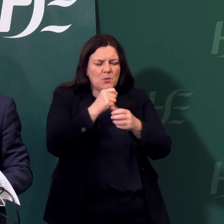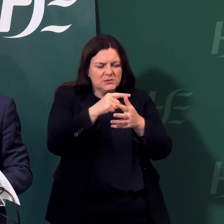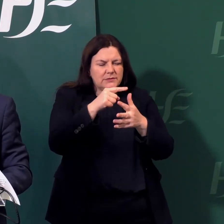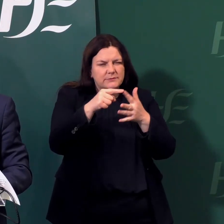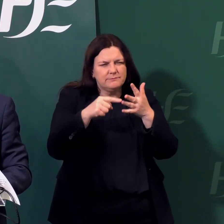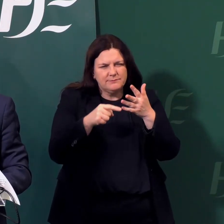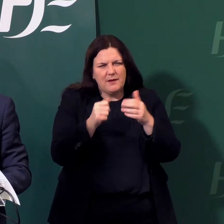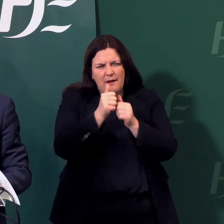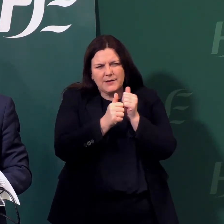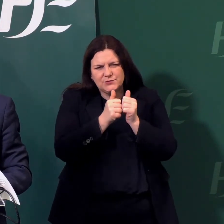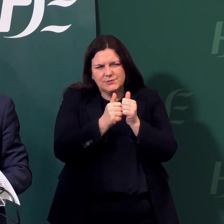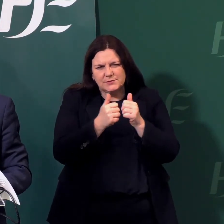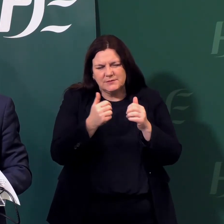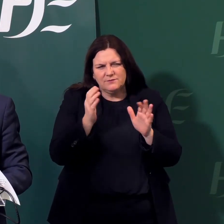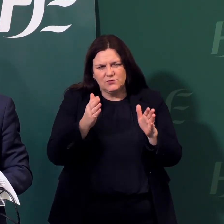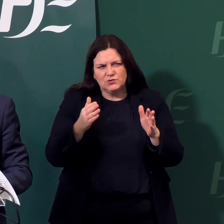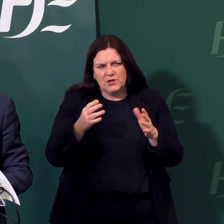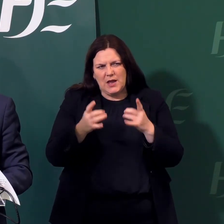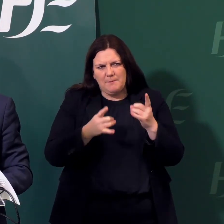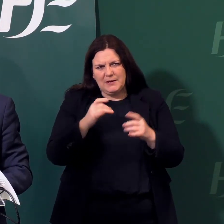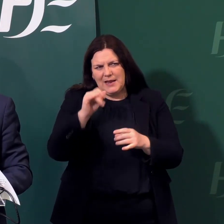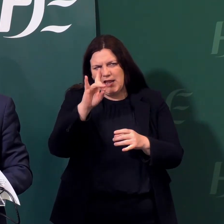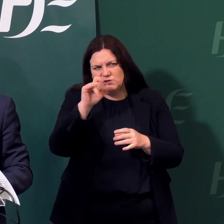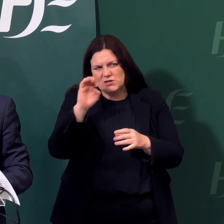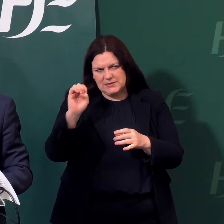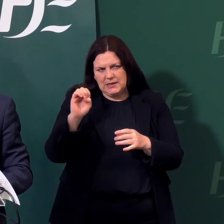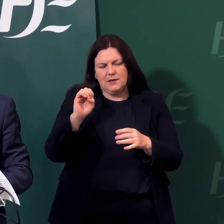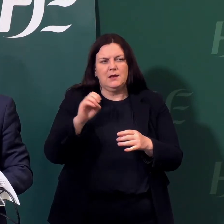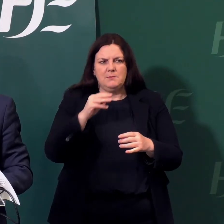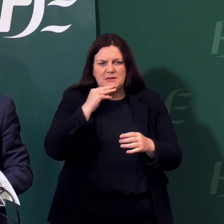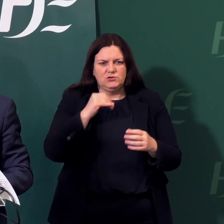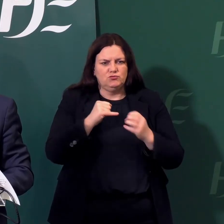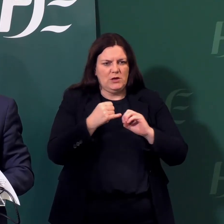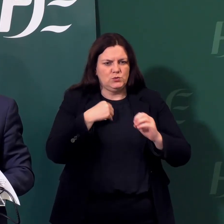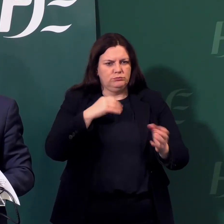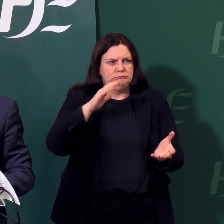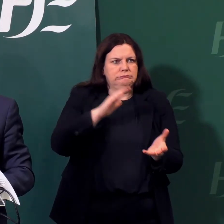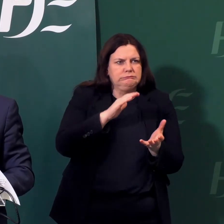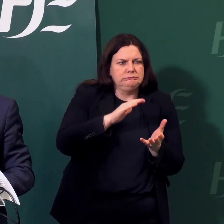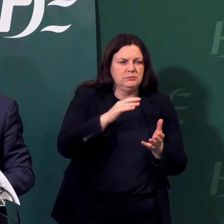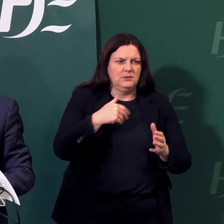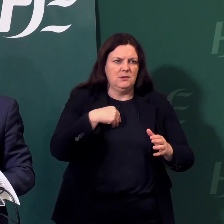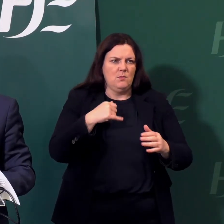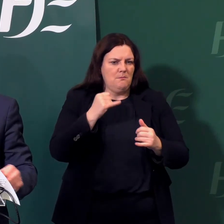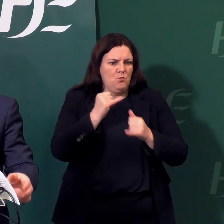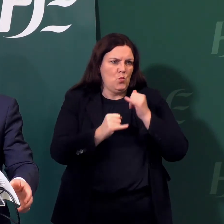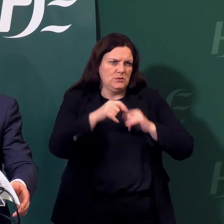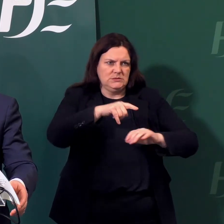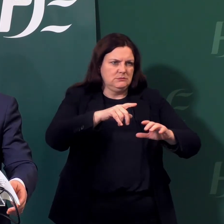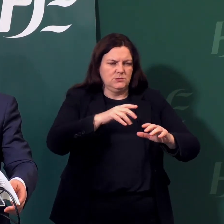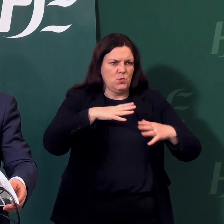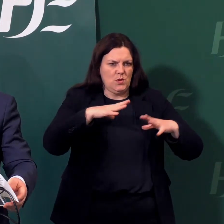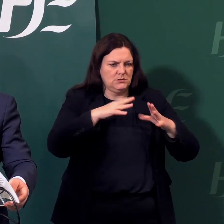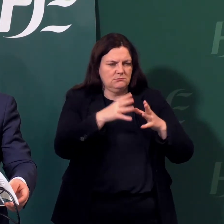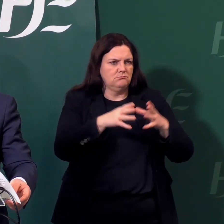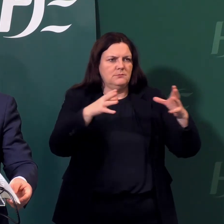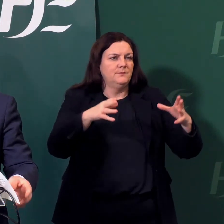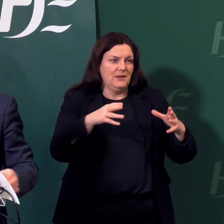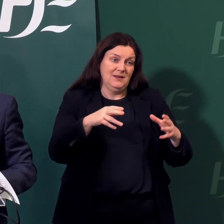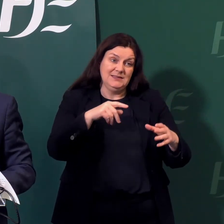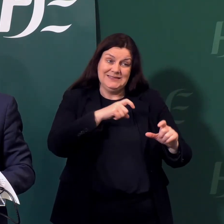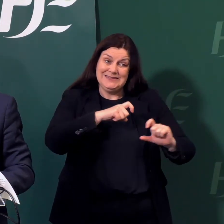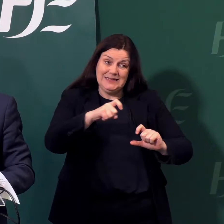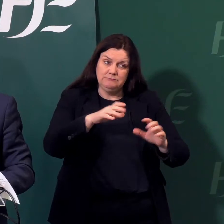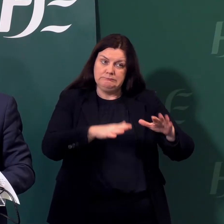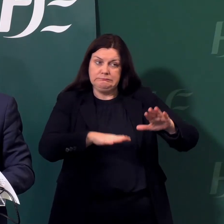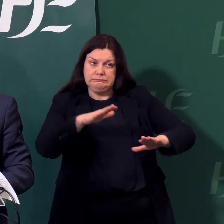to de-escalate what was and has been and still remains a very volatile situation in our hospitals overall. So we're still far